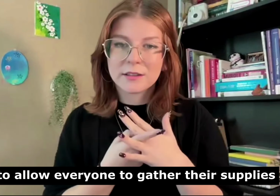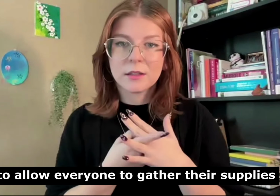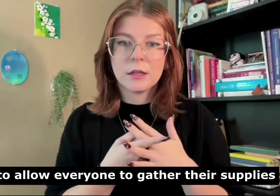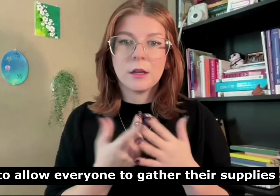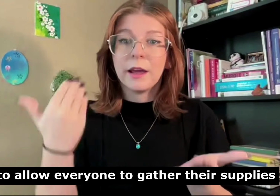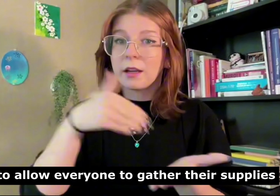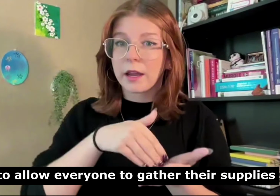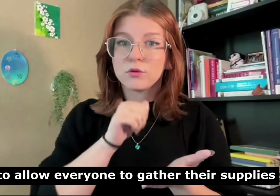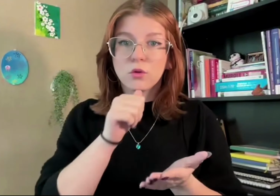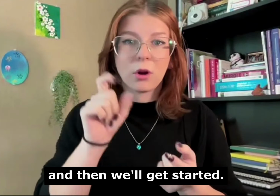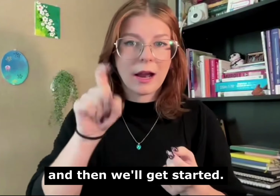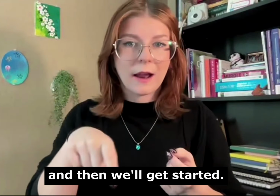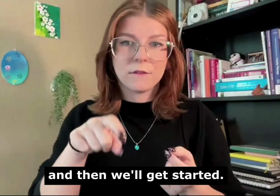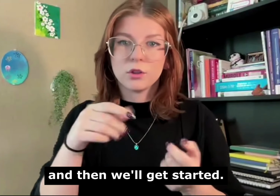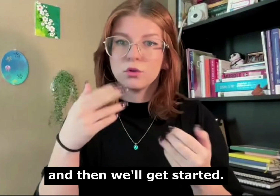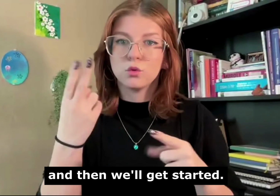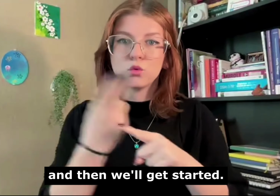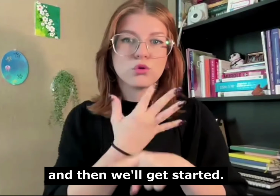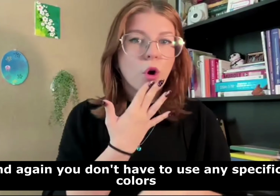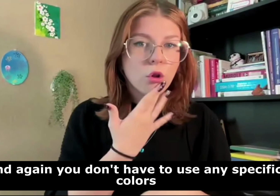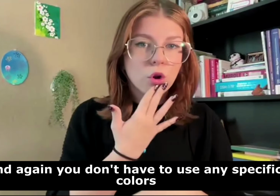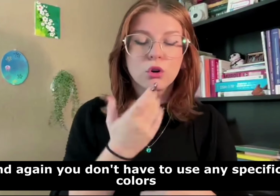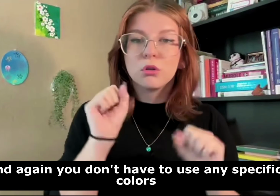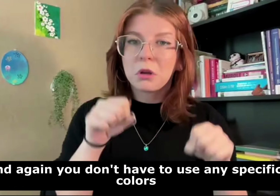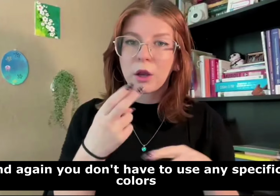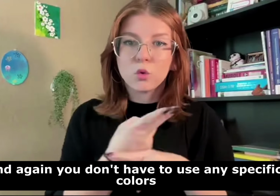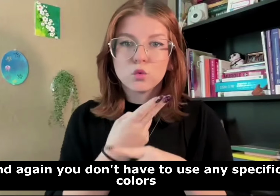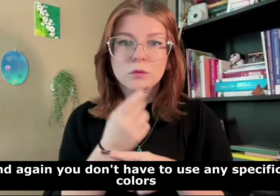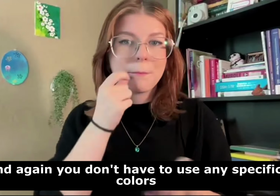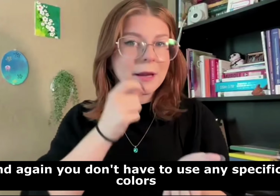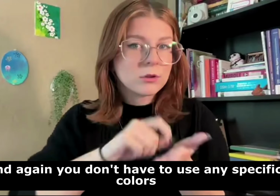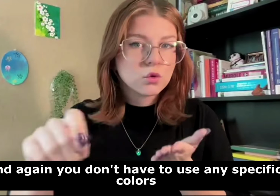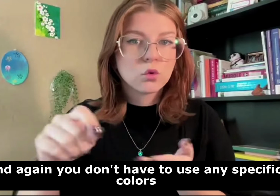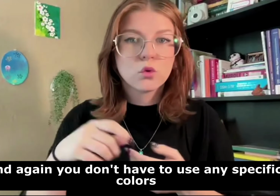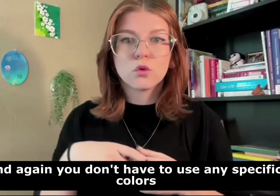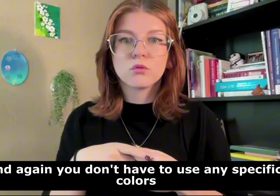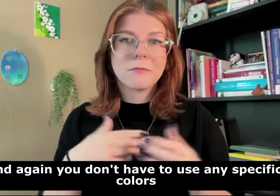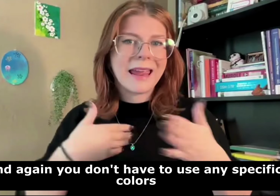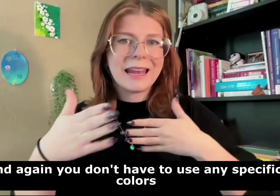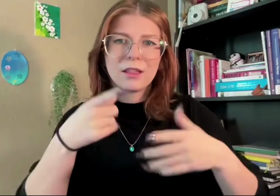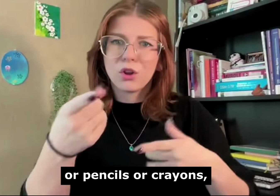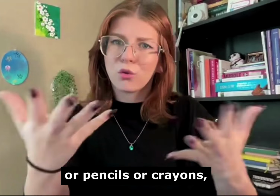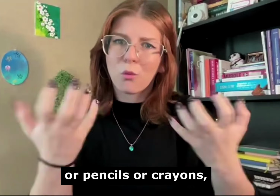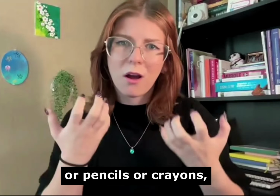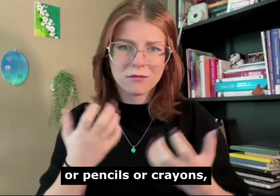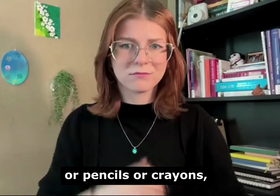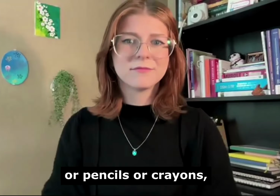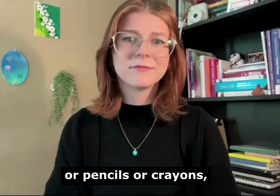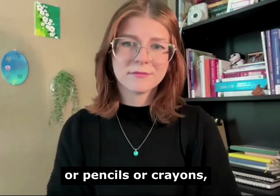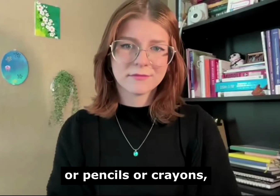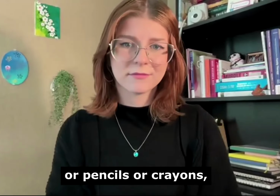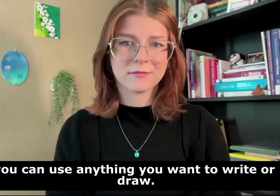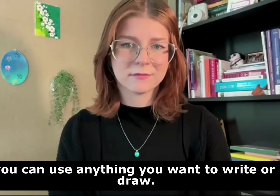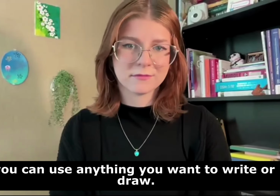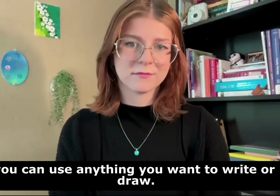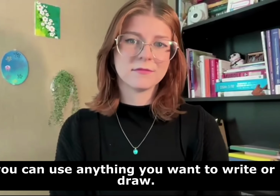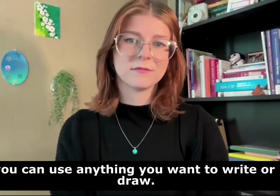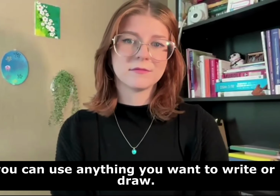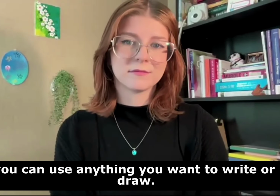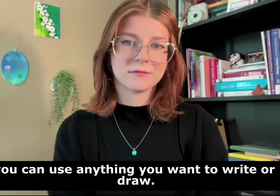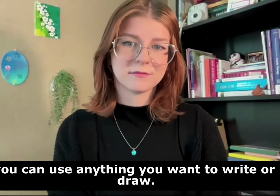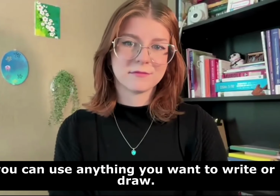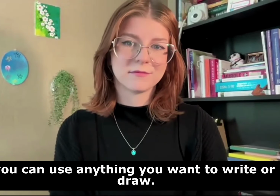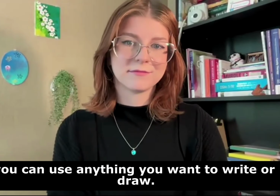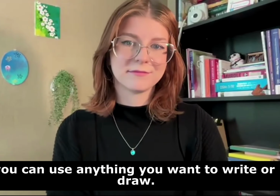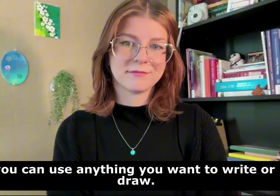their supplies, and then we'll get started. And again, you don't have to use any specific colors or pencils or crayons. You can use